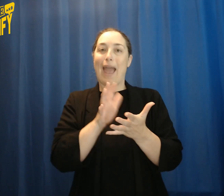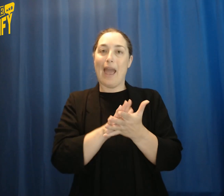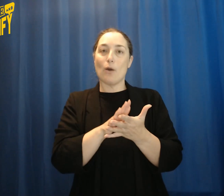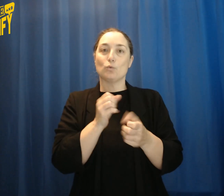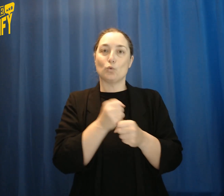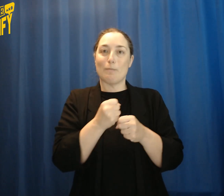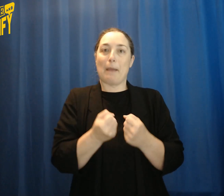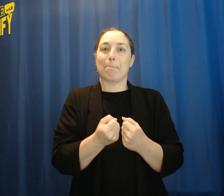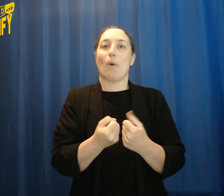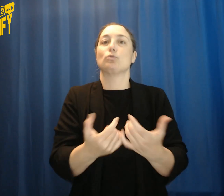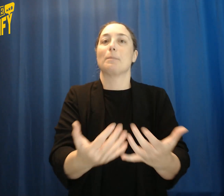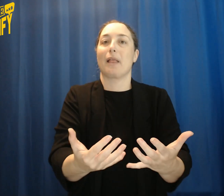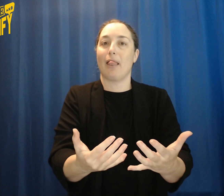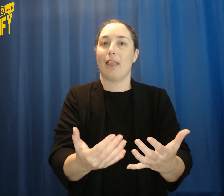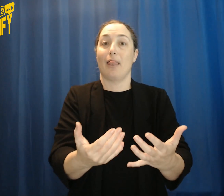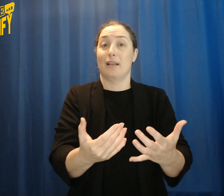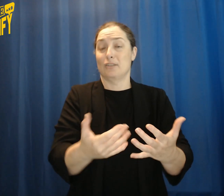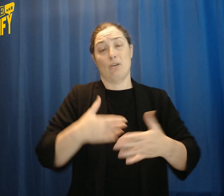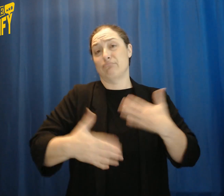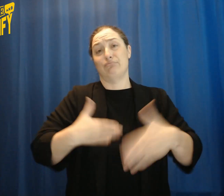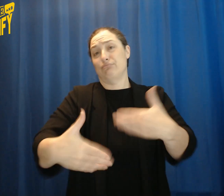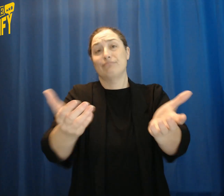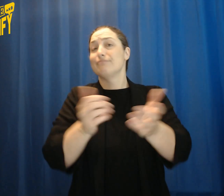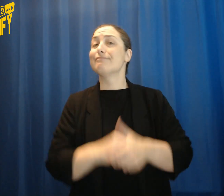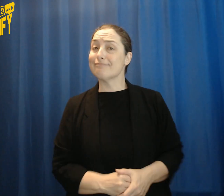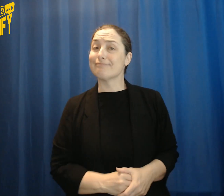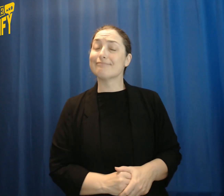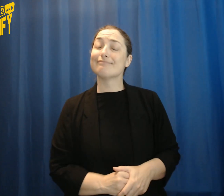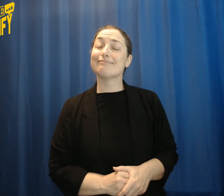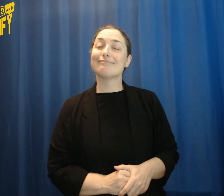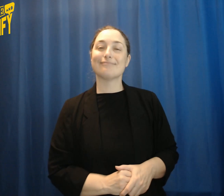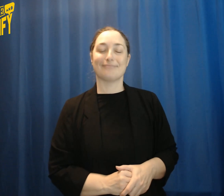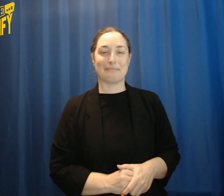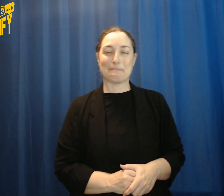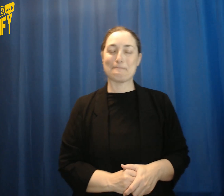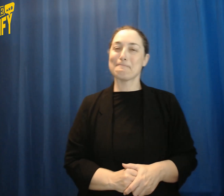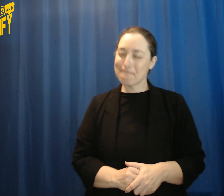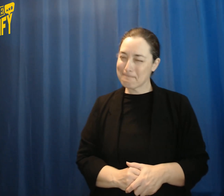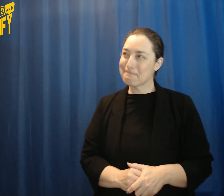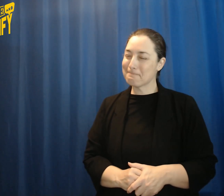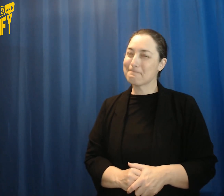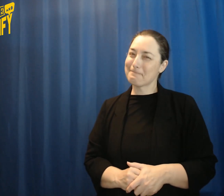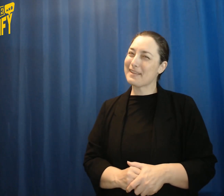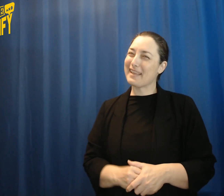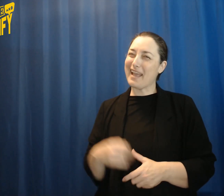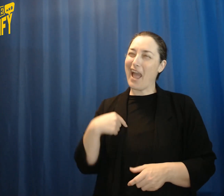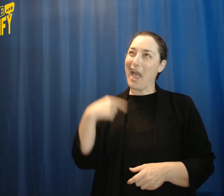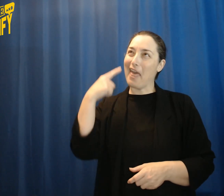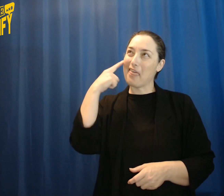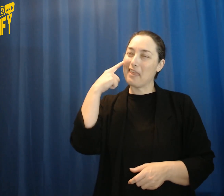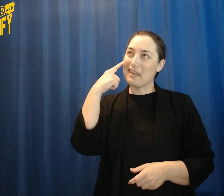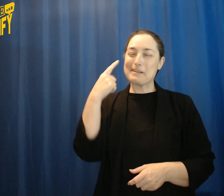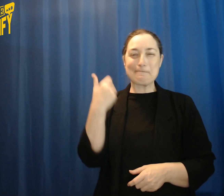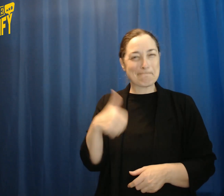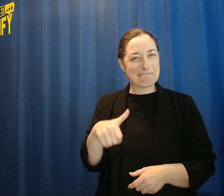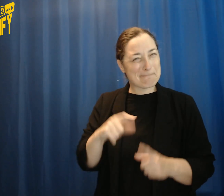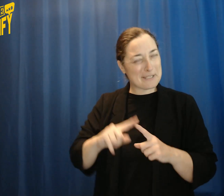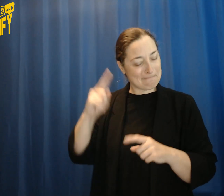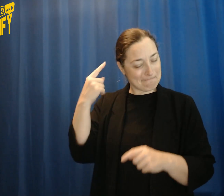races, as we say. I think you've just caused me to reflect on something, which is I have